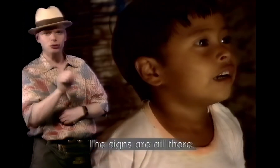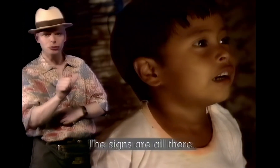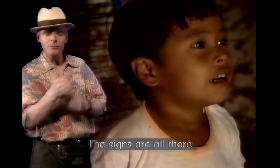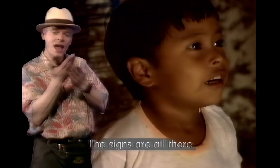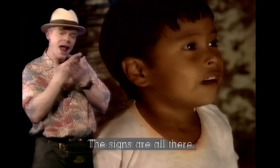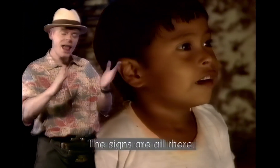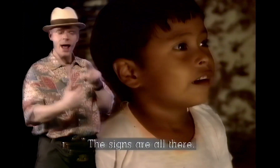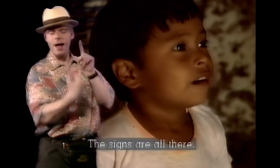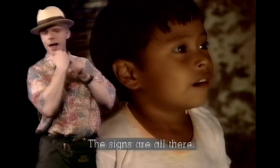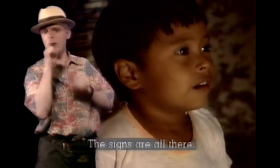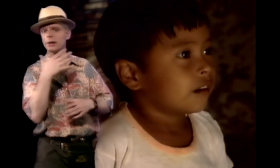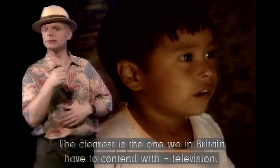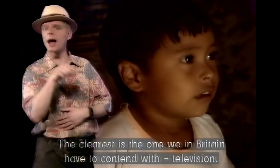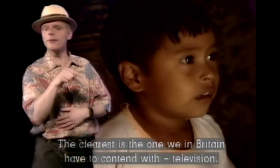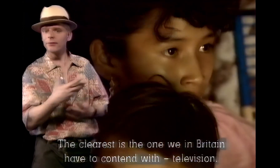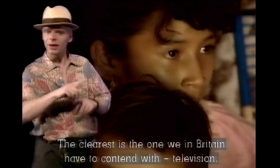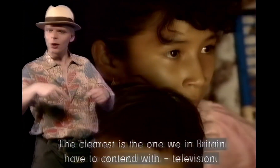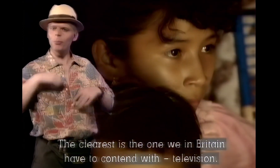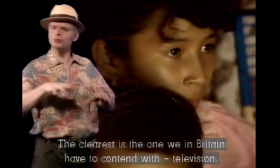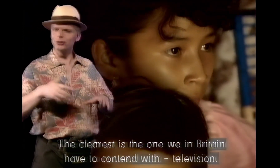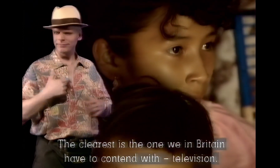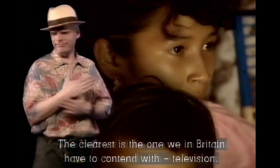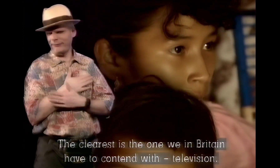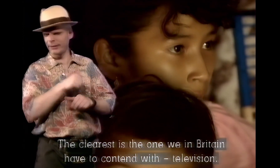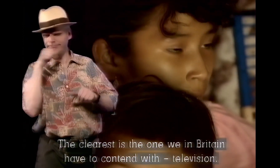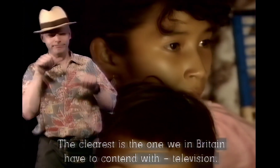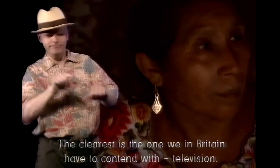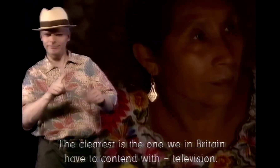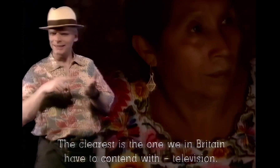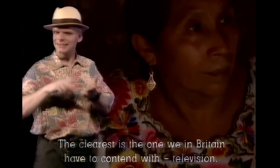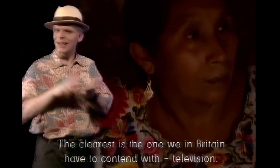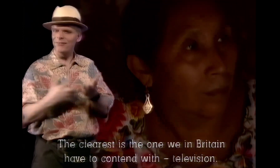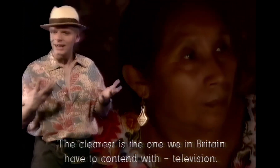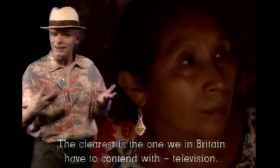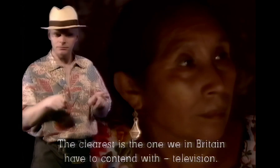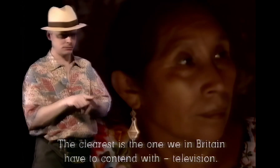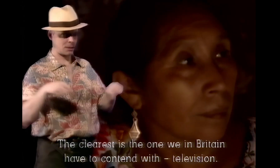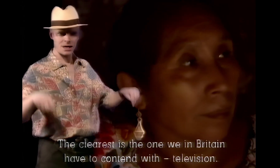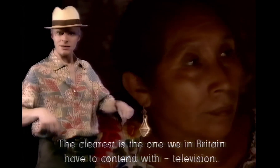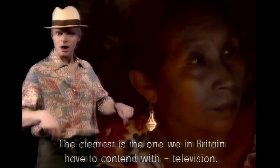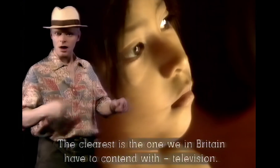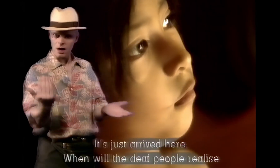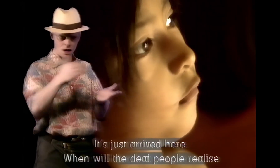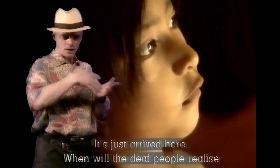all there. The clearest is the one we in Britain have to contend with: television. It's just arrived